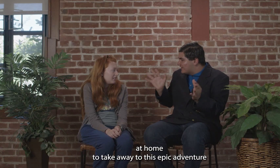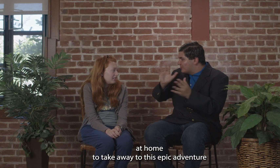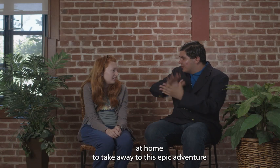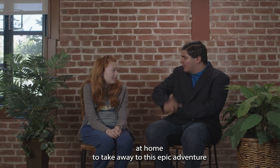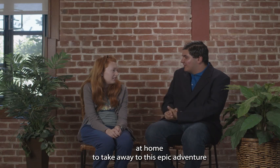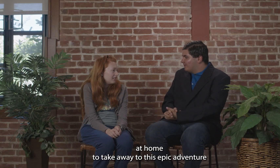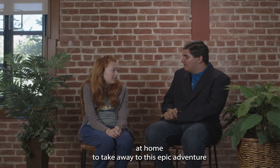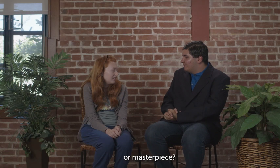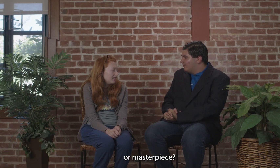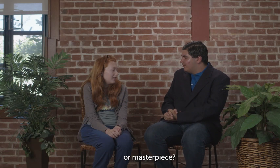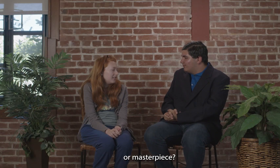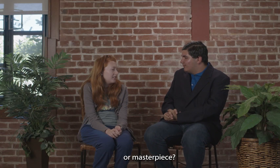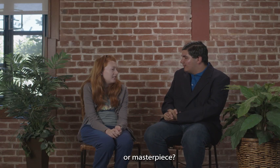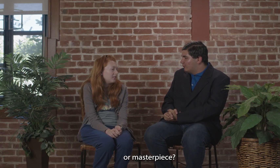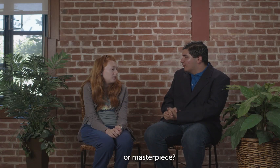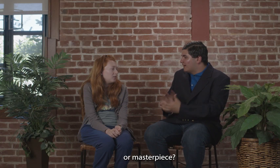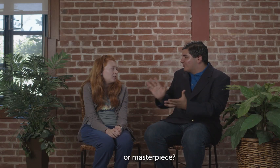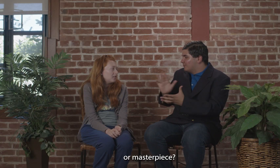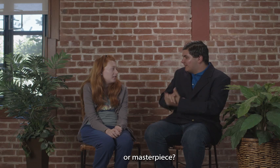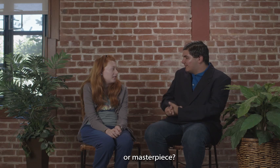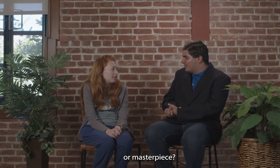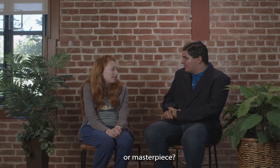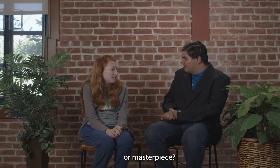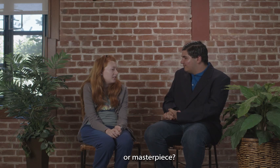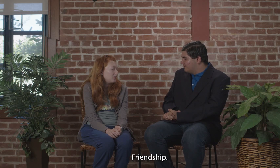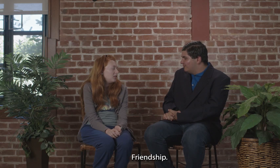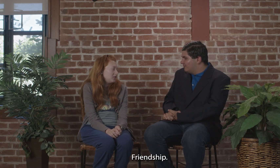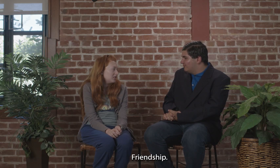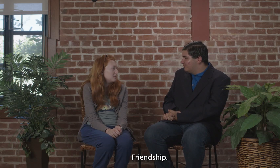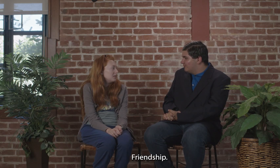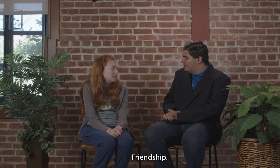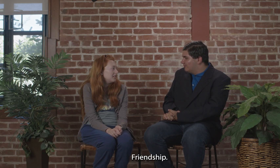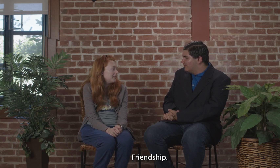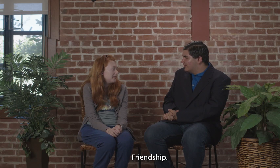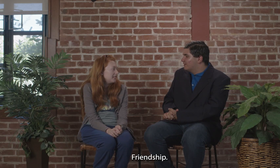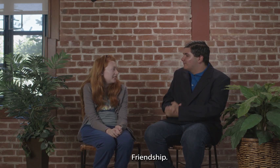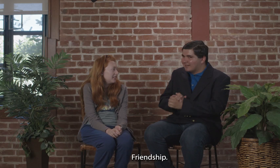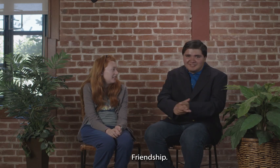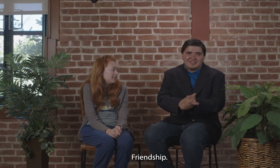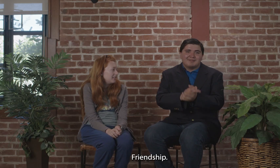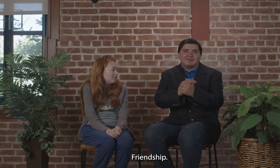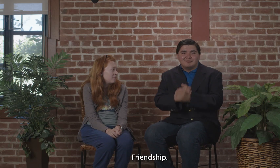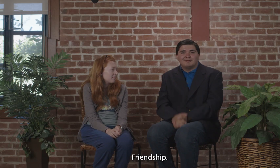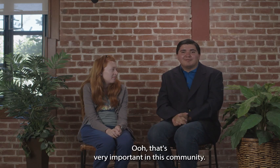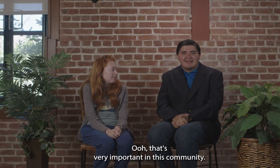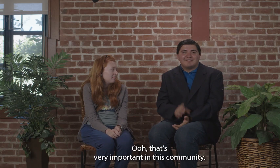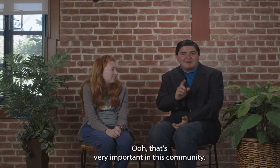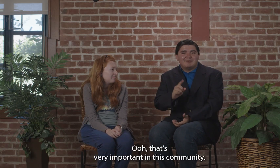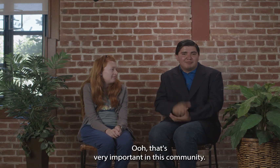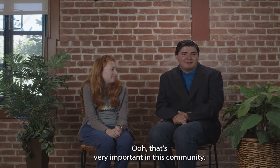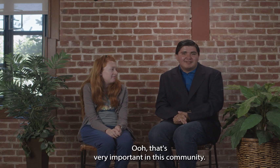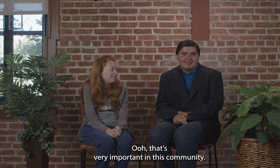adventure? Or masterpiece? Friendship. Friendship? Ooh, that's very important